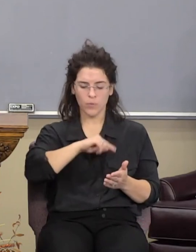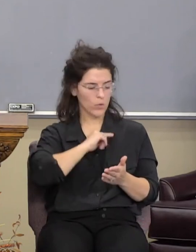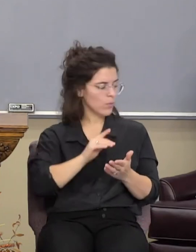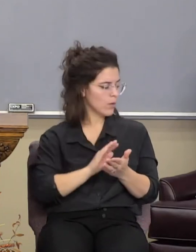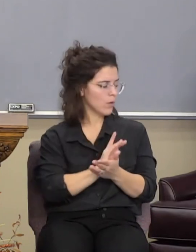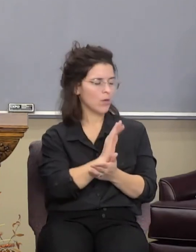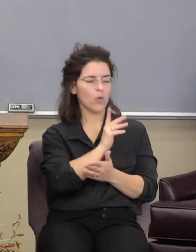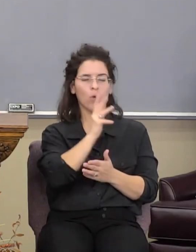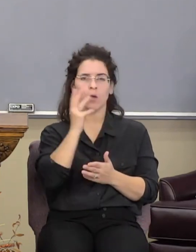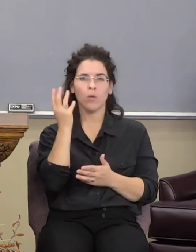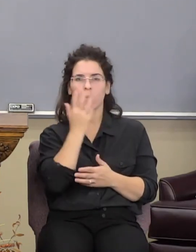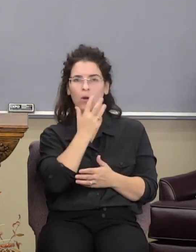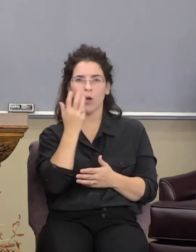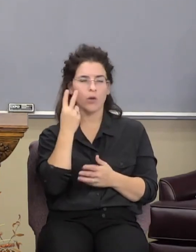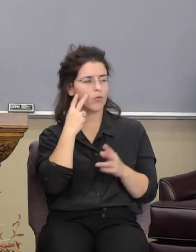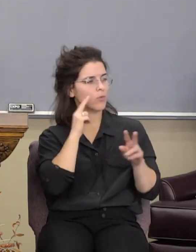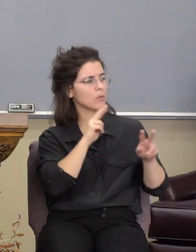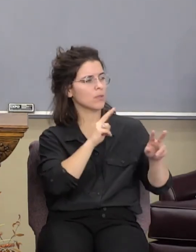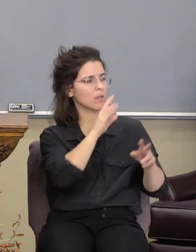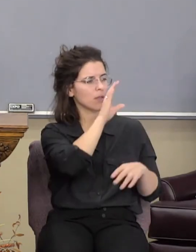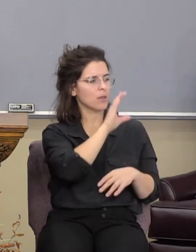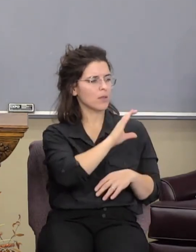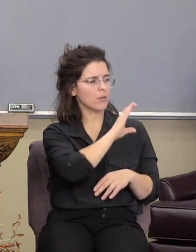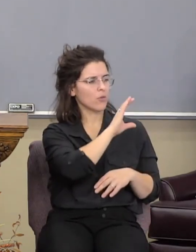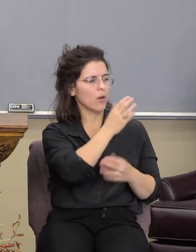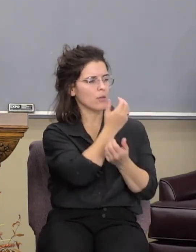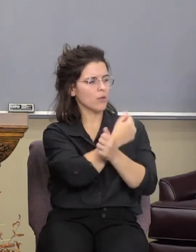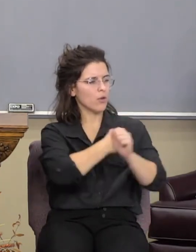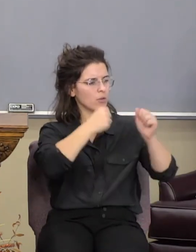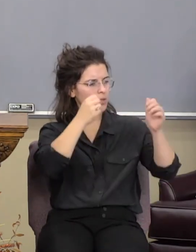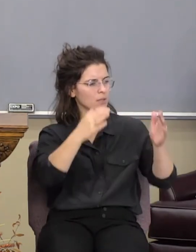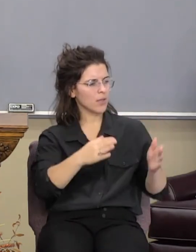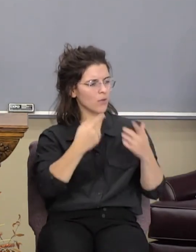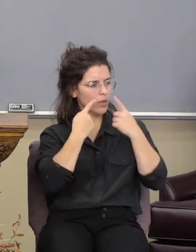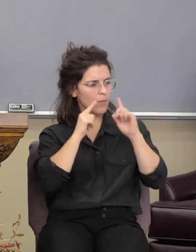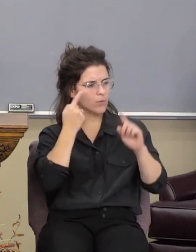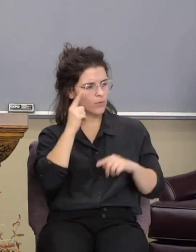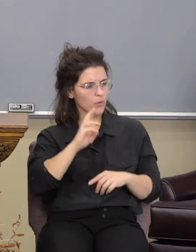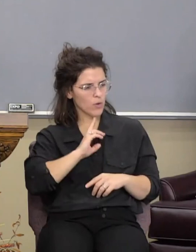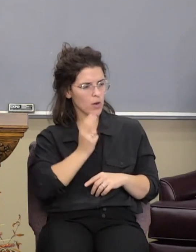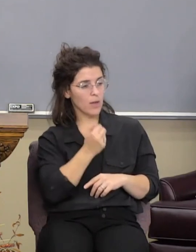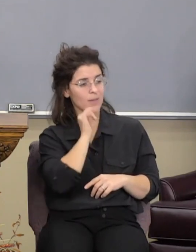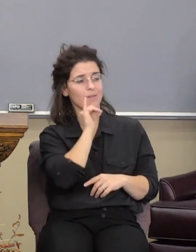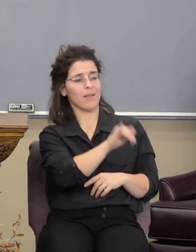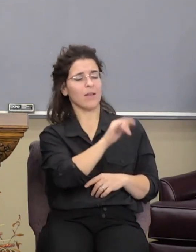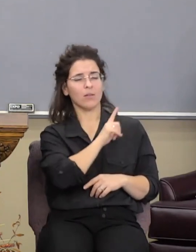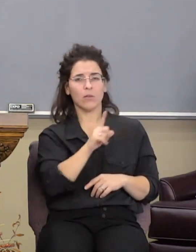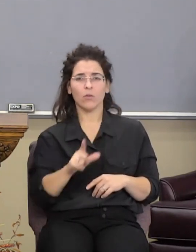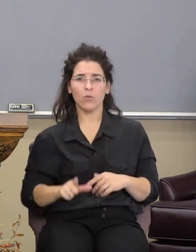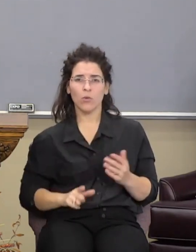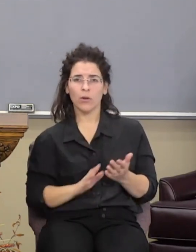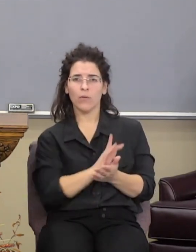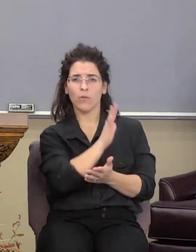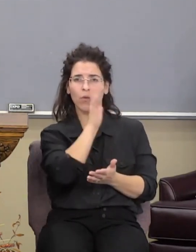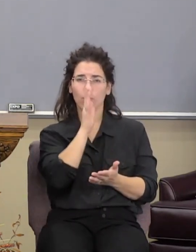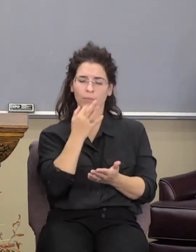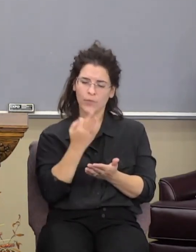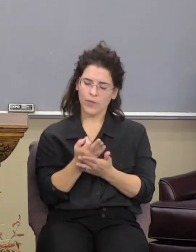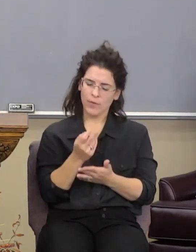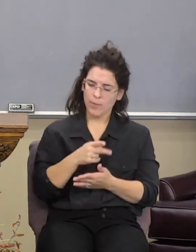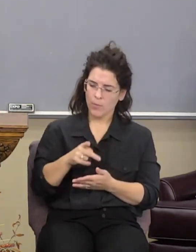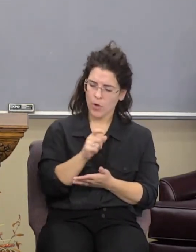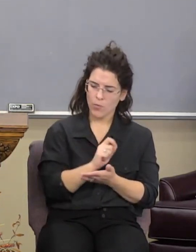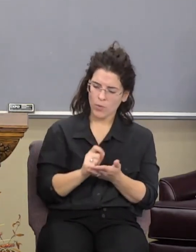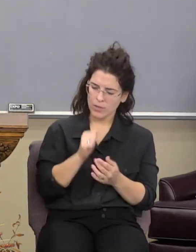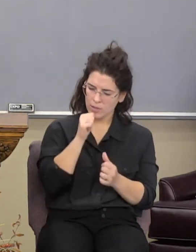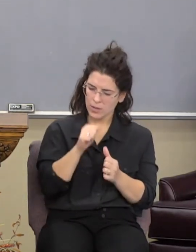we're awed. Look at what our Savior did for us. That's the Lord of glory. In fact, Paul writes to the Corinthians,